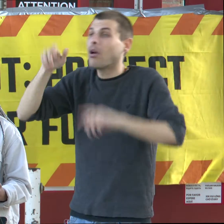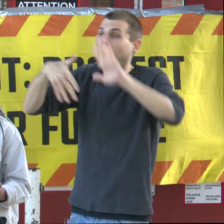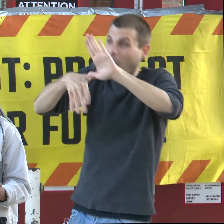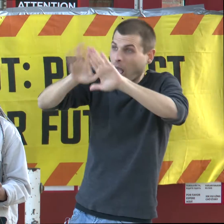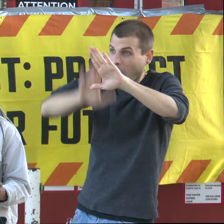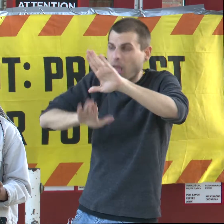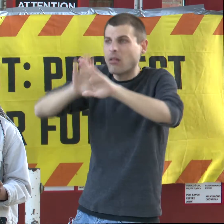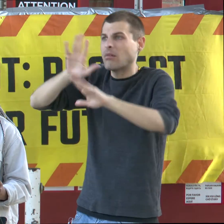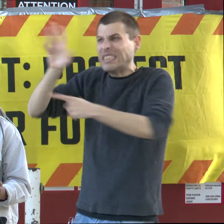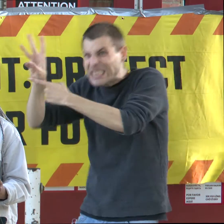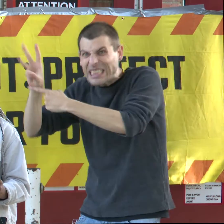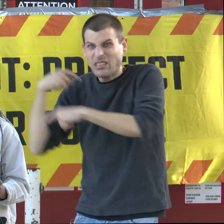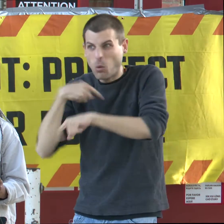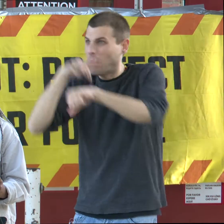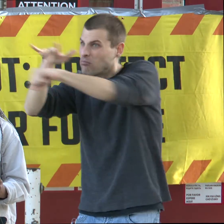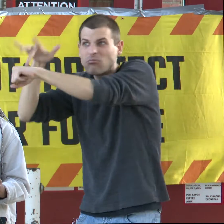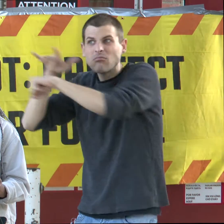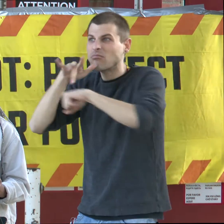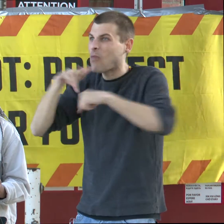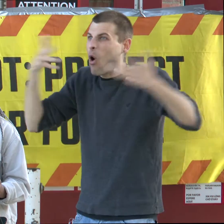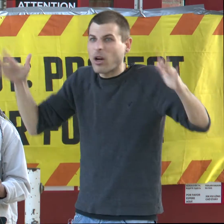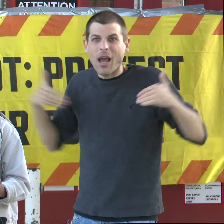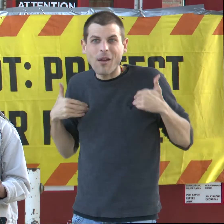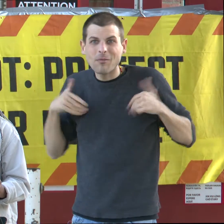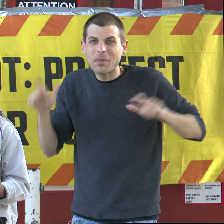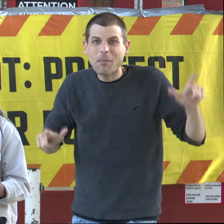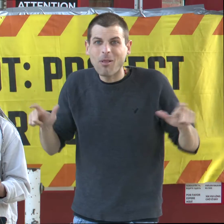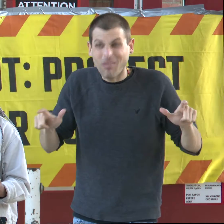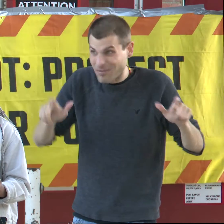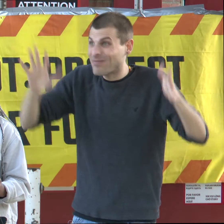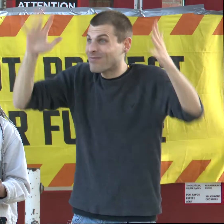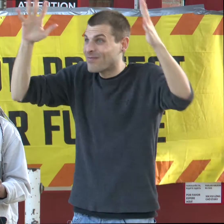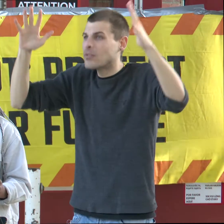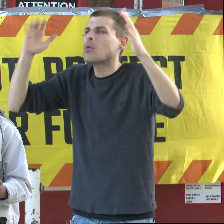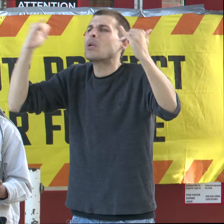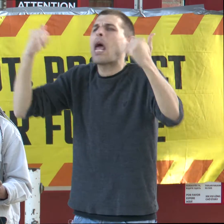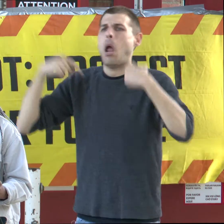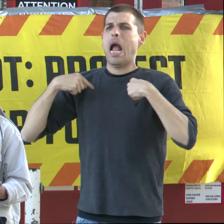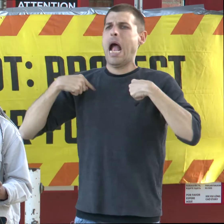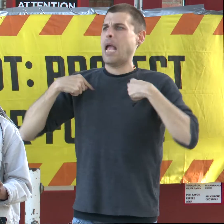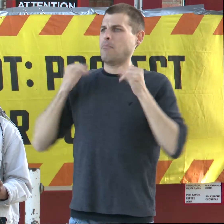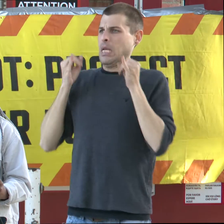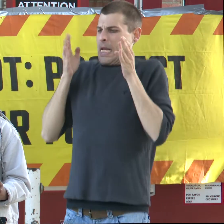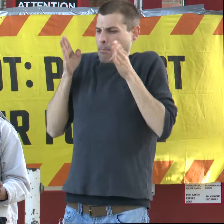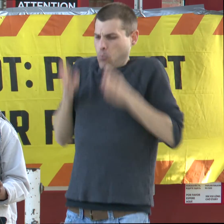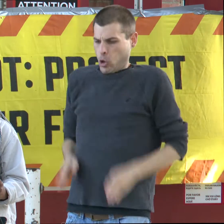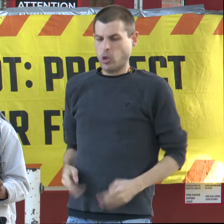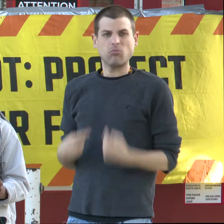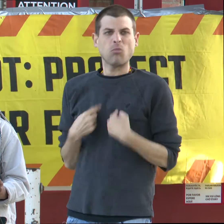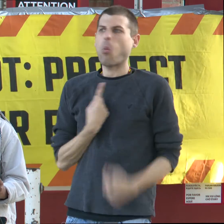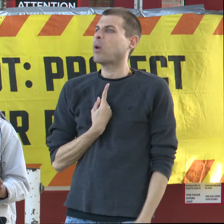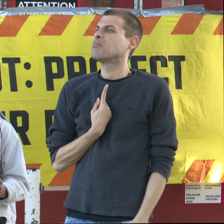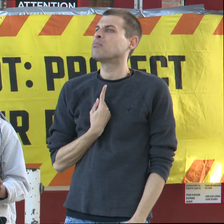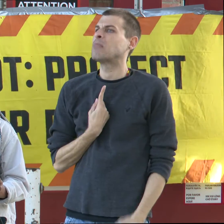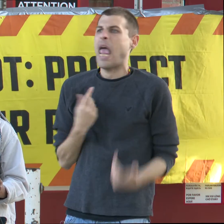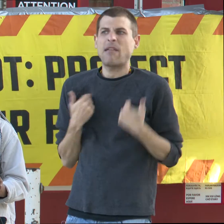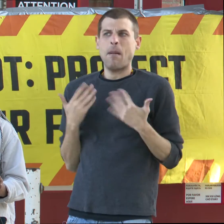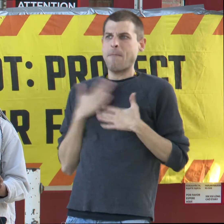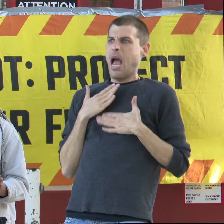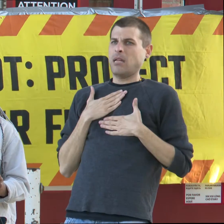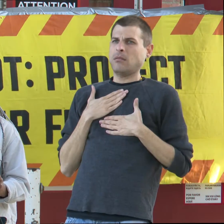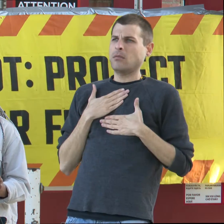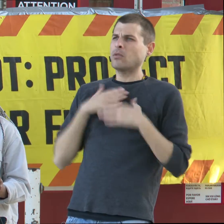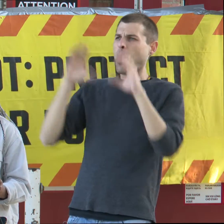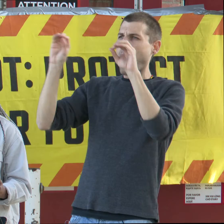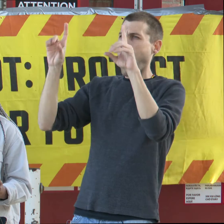But now let's bring it back to ODOT, because if I can do all of this as an individual with the little resources and platform that I have,